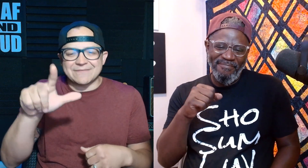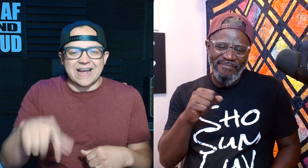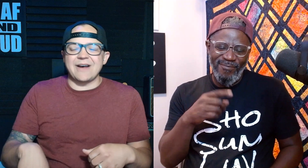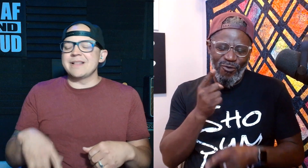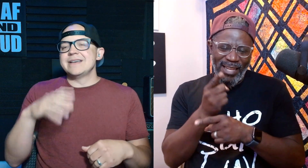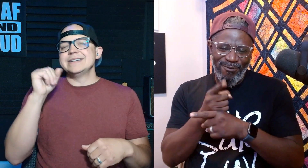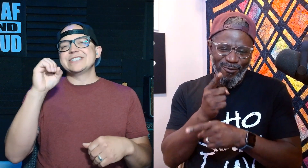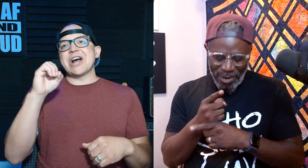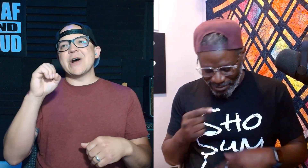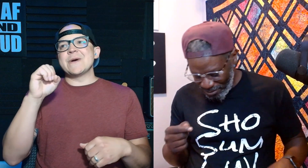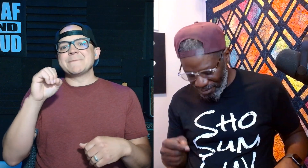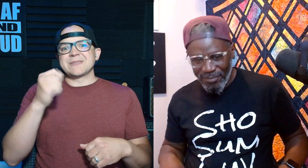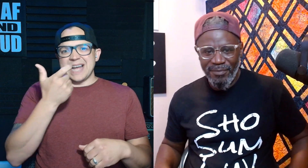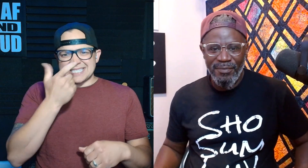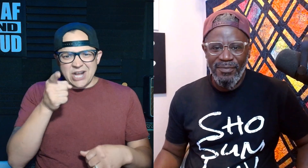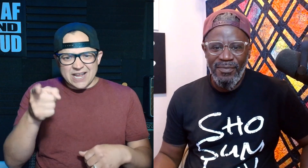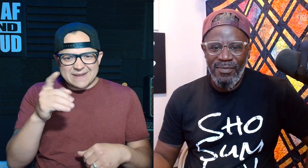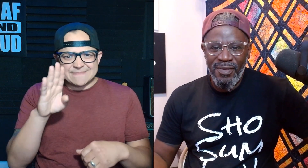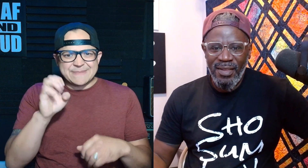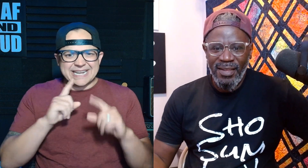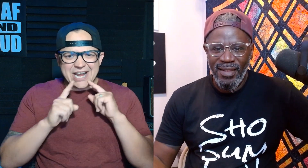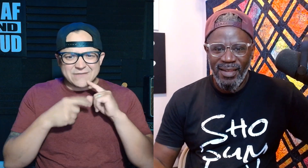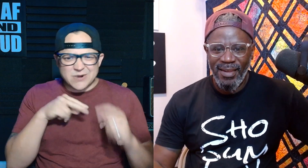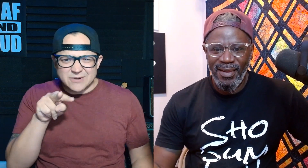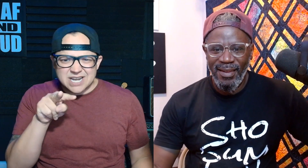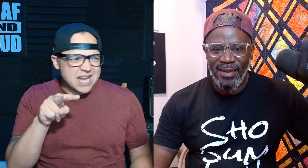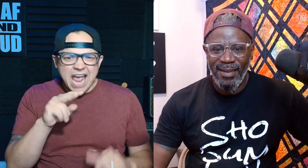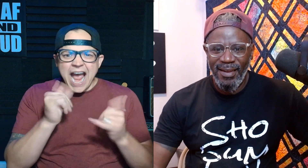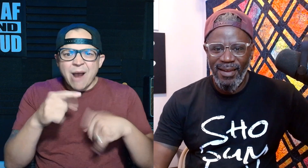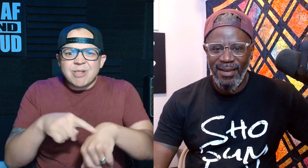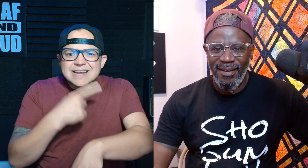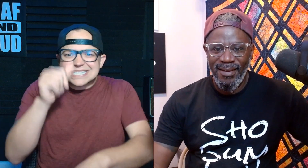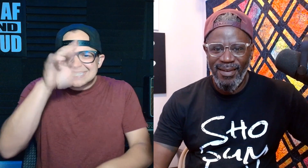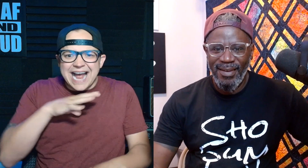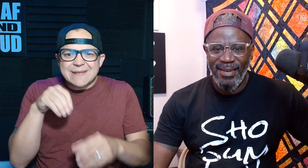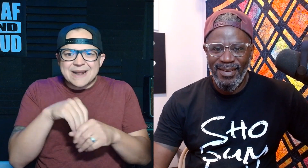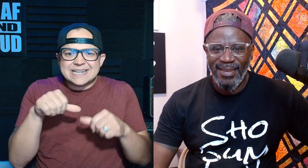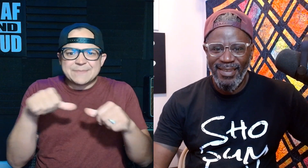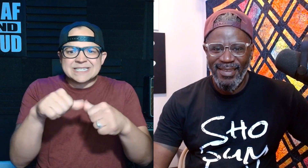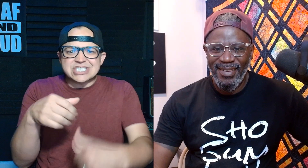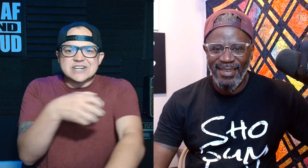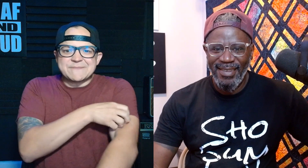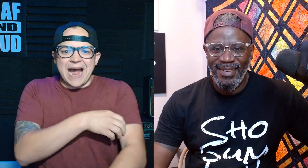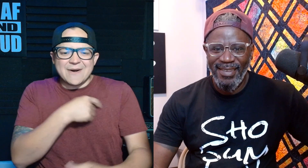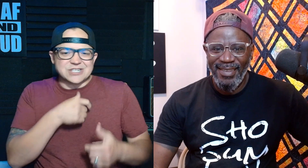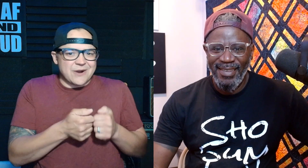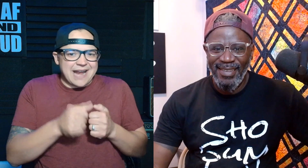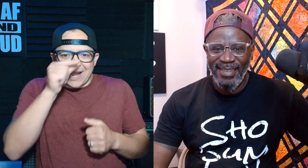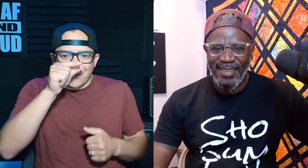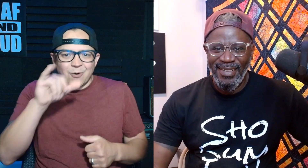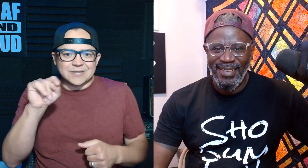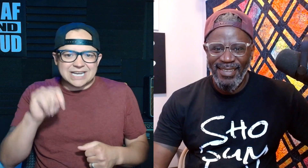the NFL. Right. So I saw him being interviewed. I was like, how long has this guy been in the position of power?